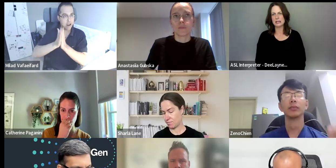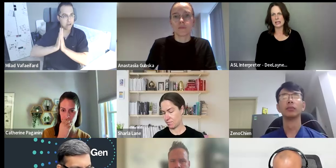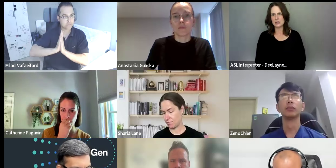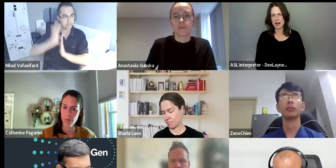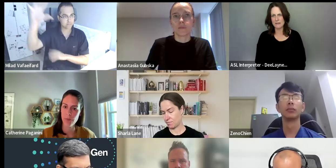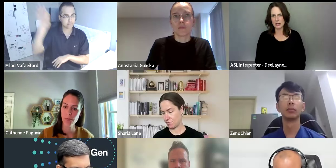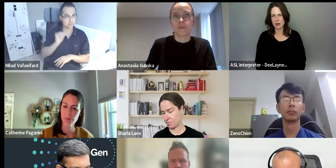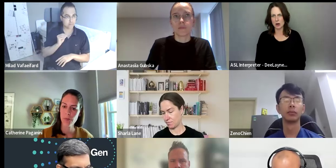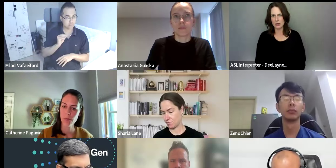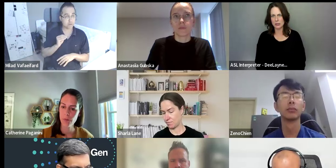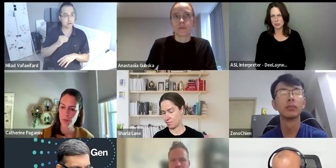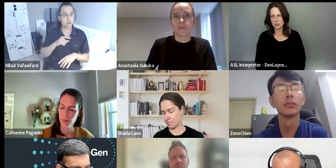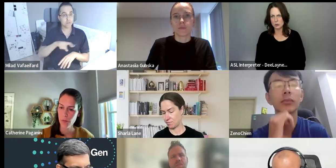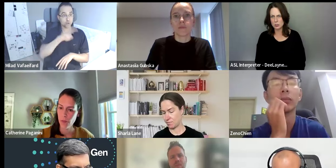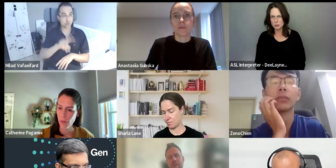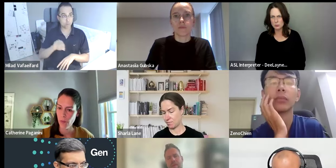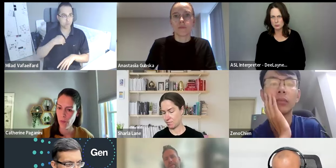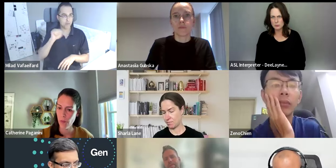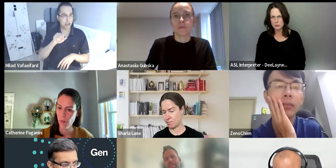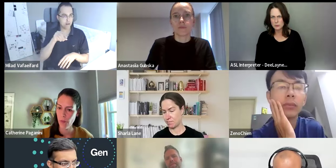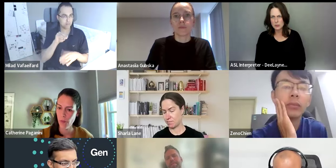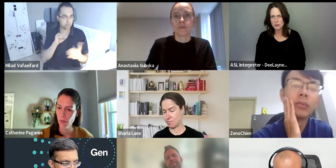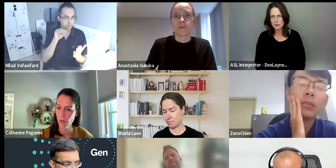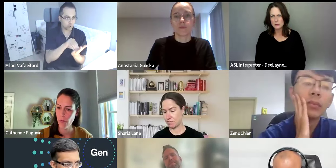to get key traffic on YouTube